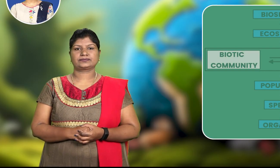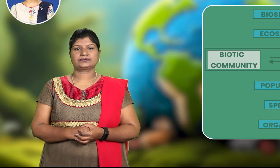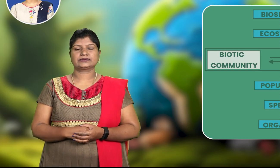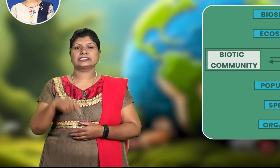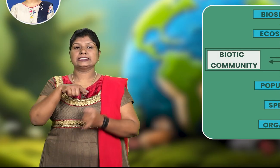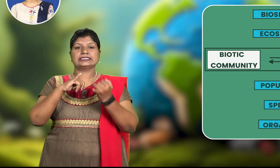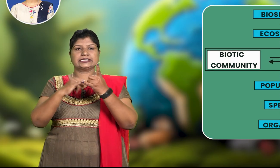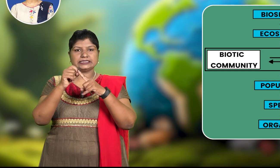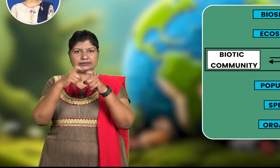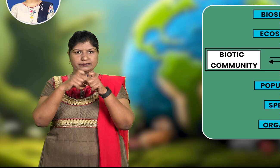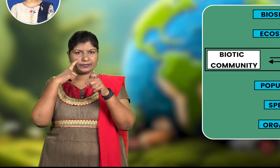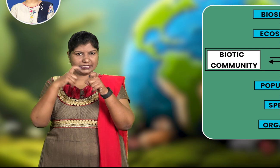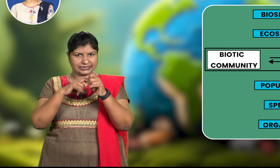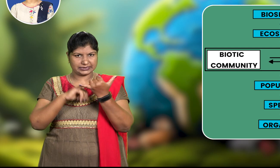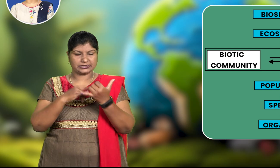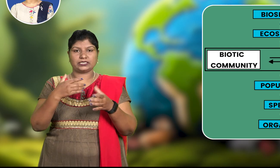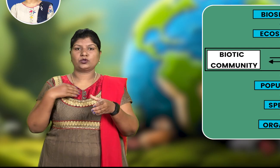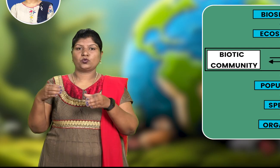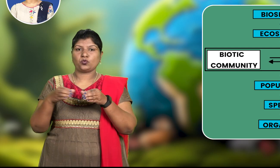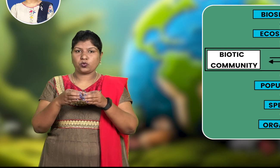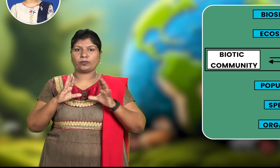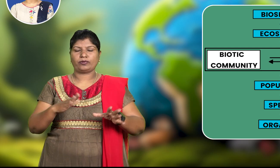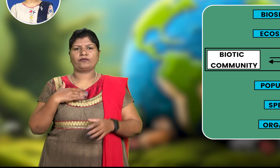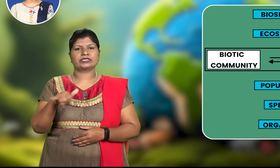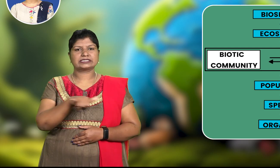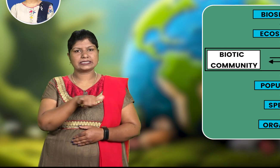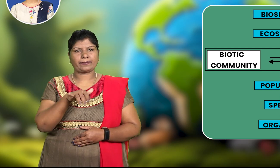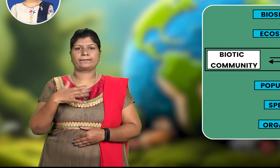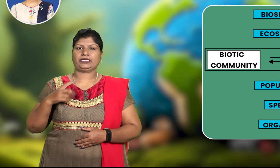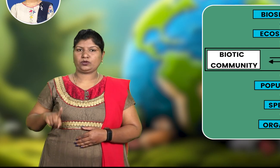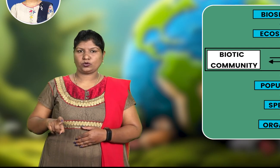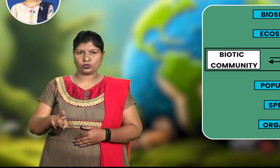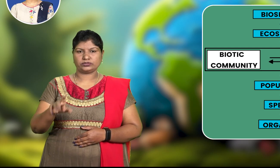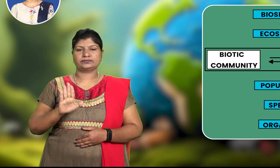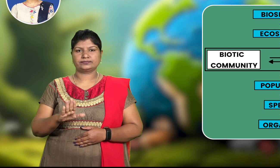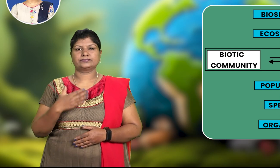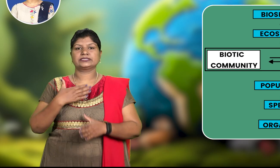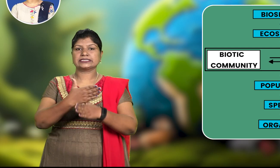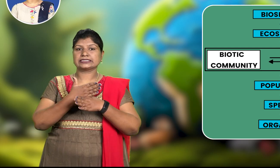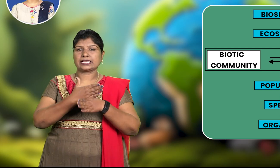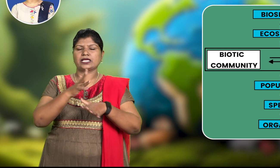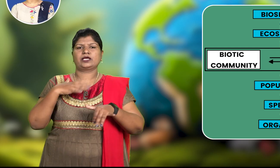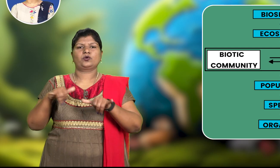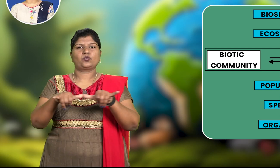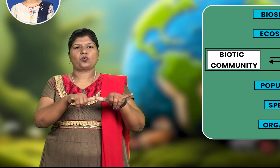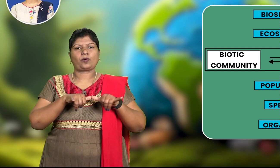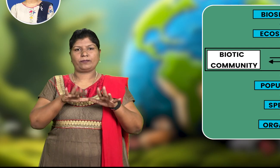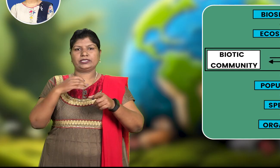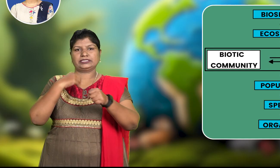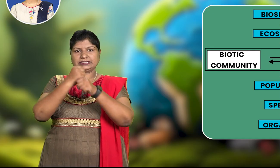A species is a group of similar organisms sharing common genetic